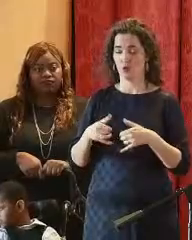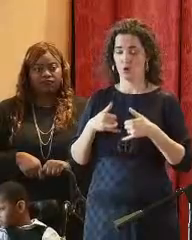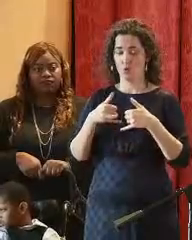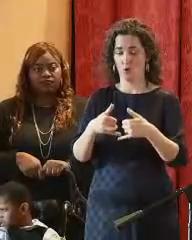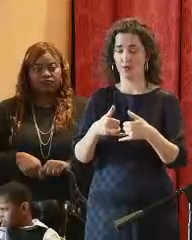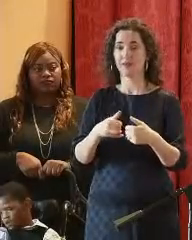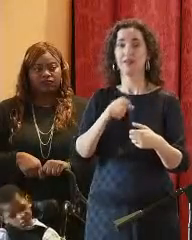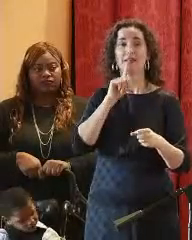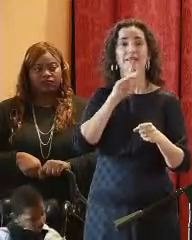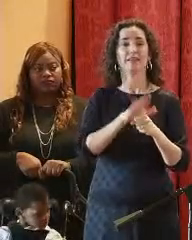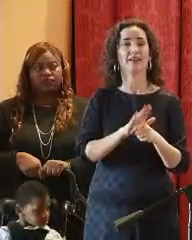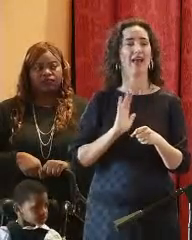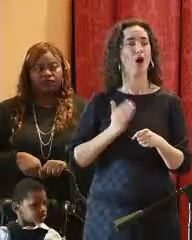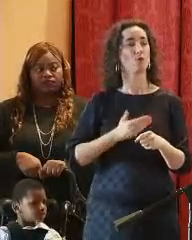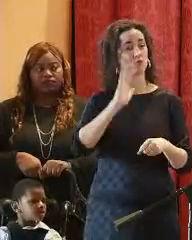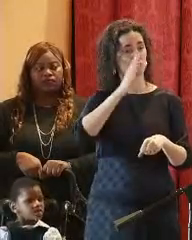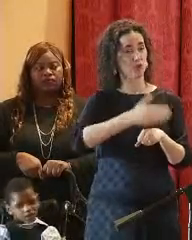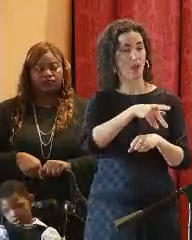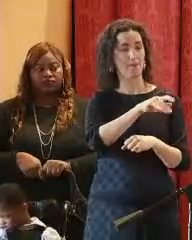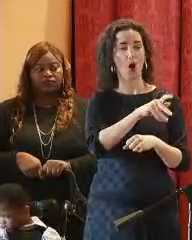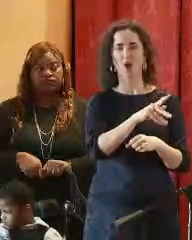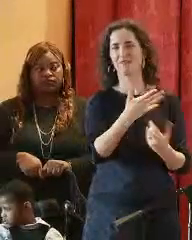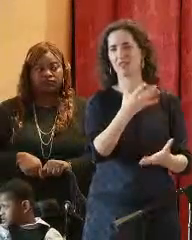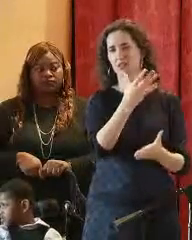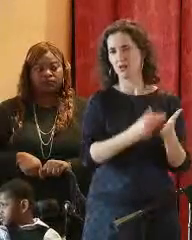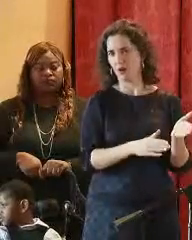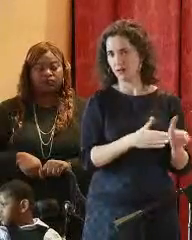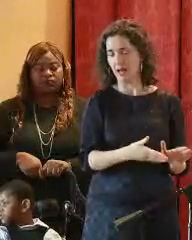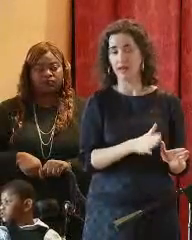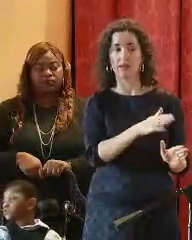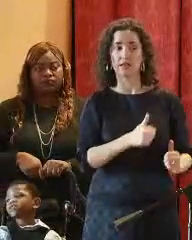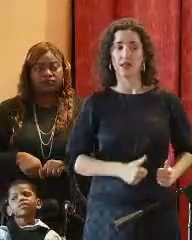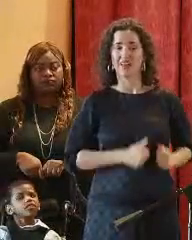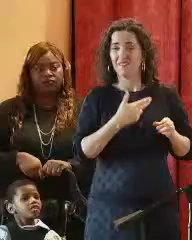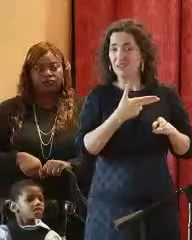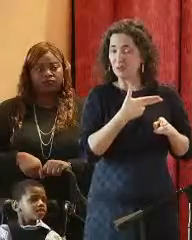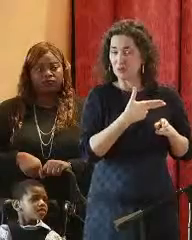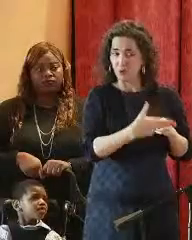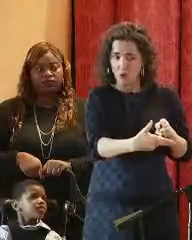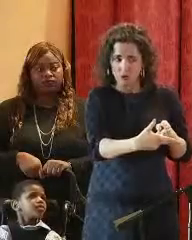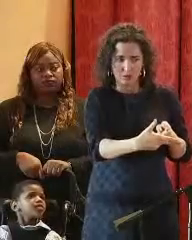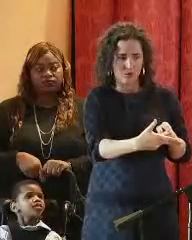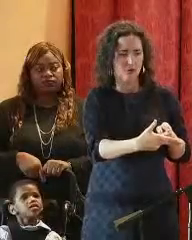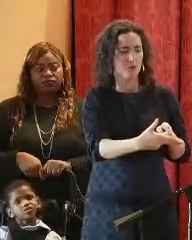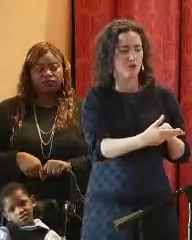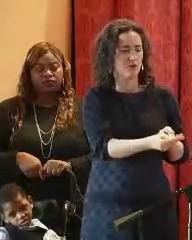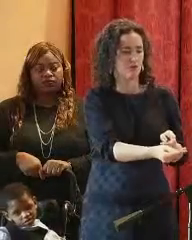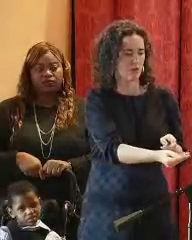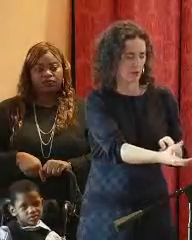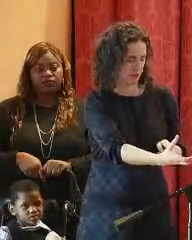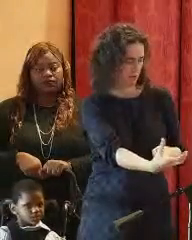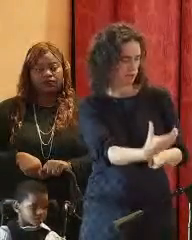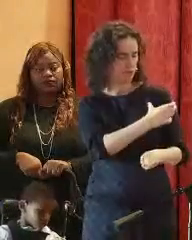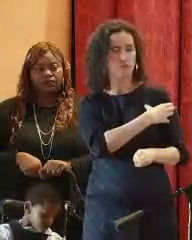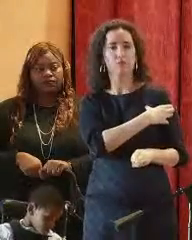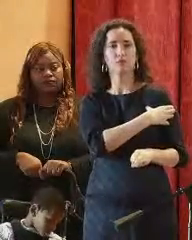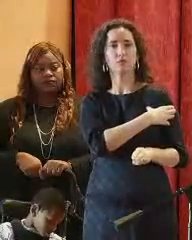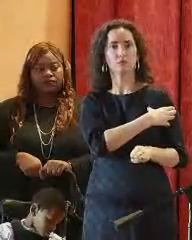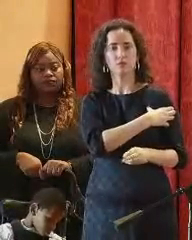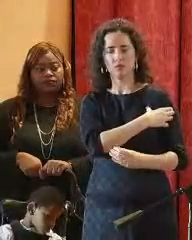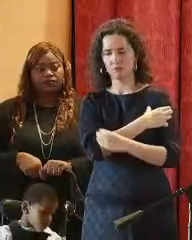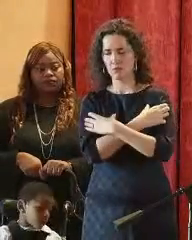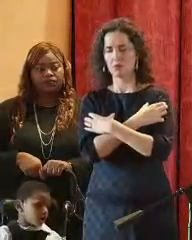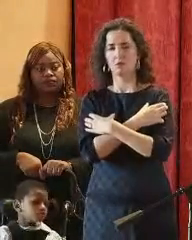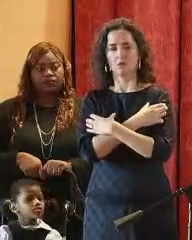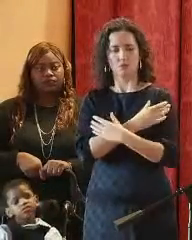late son, Park, whose very short life gave us the strength and gave us